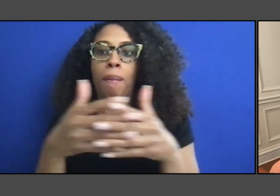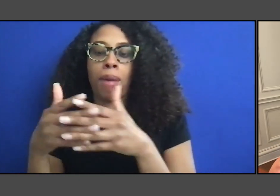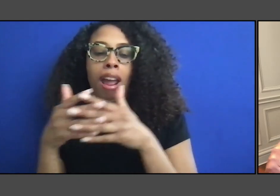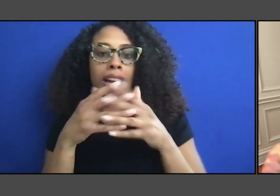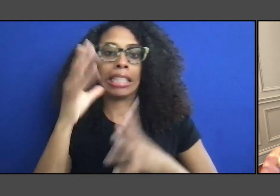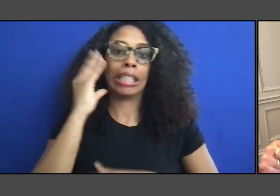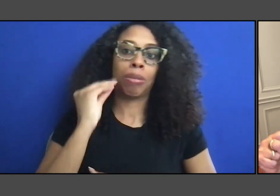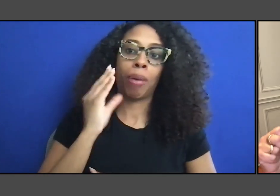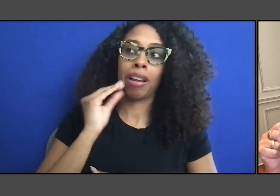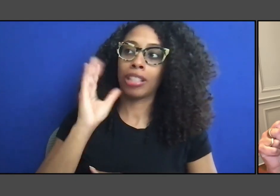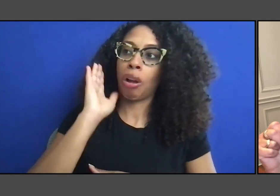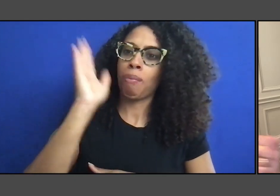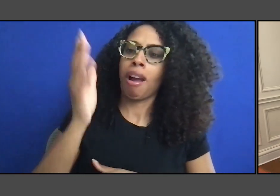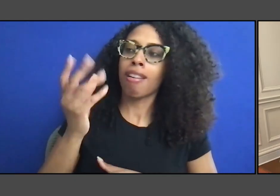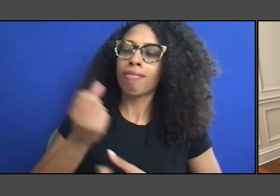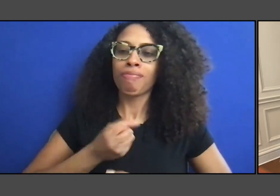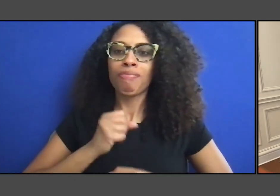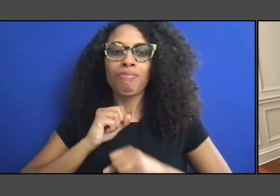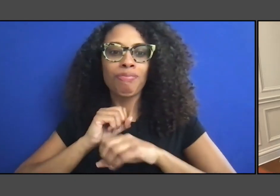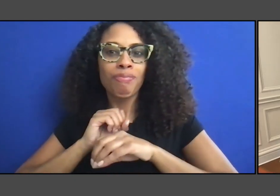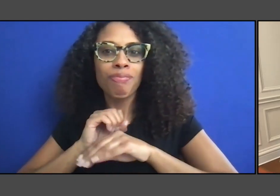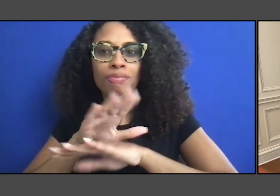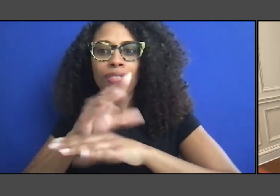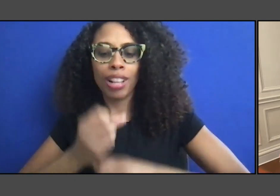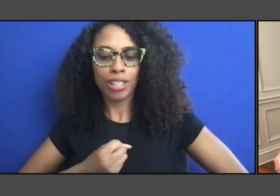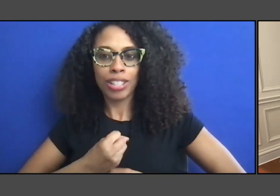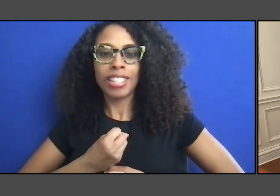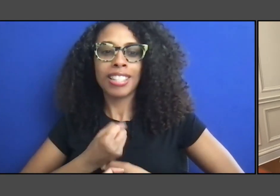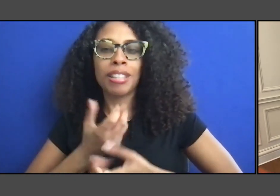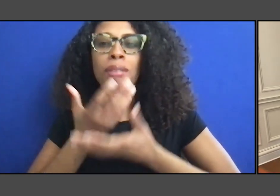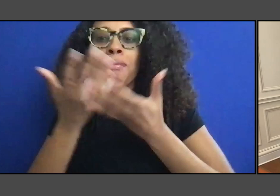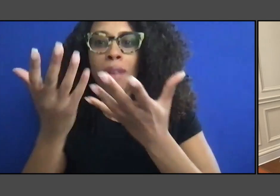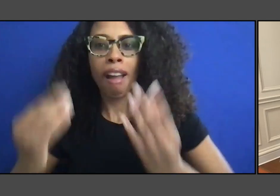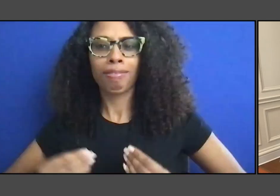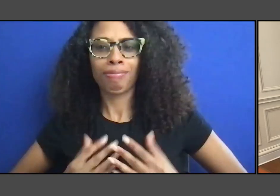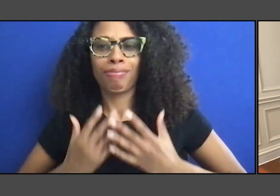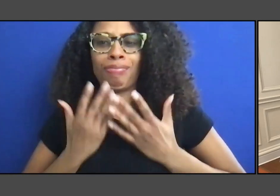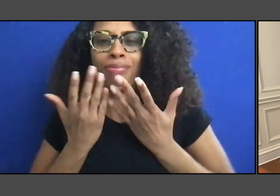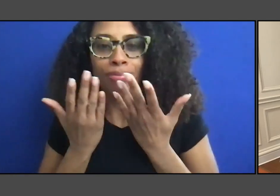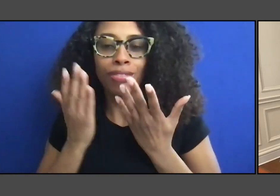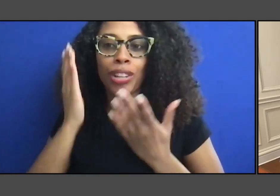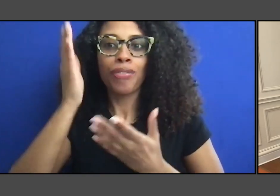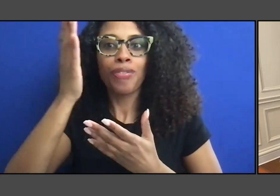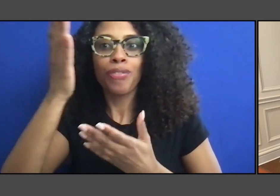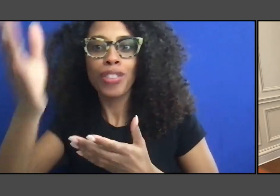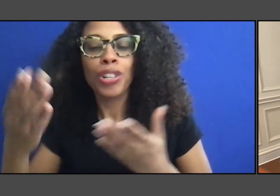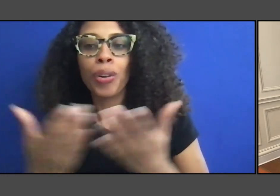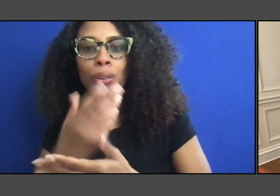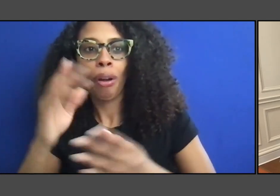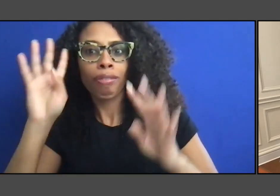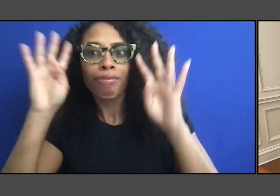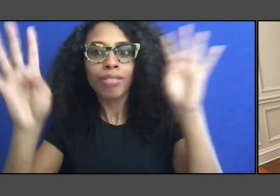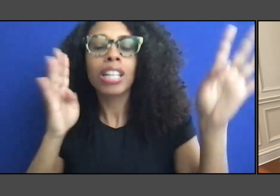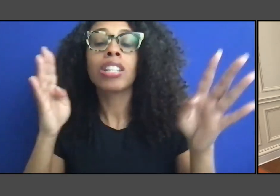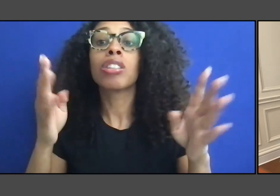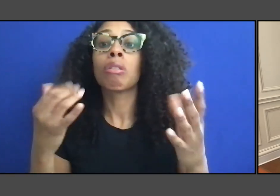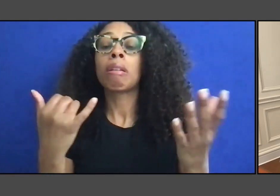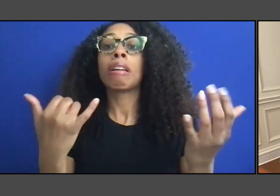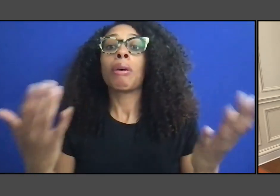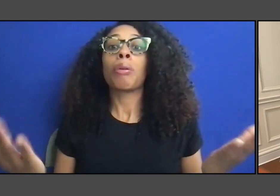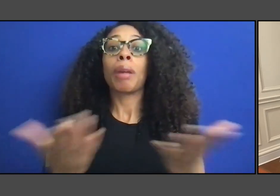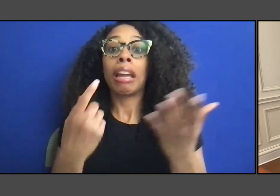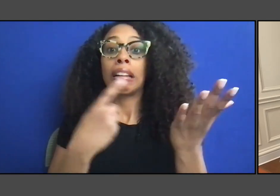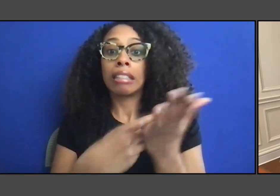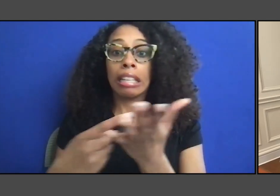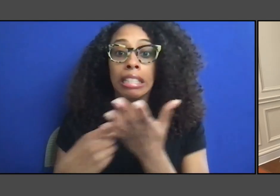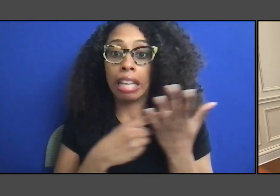visions for our collective future. So, here today to discuss the dynamic interplay of American